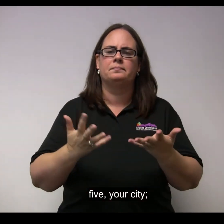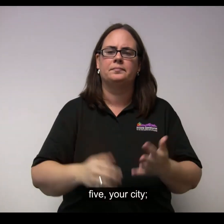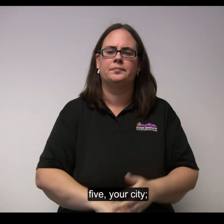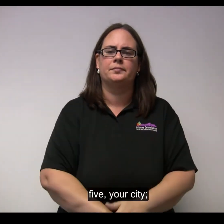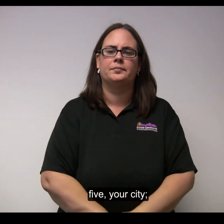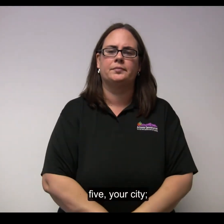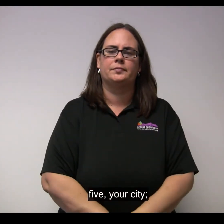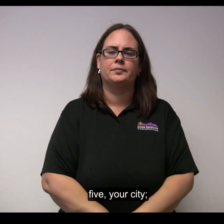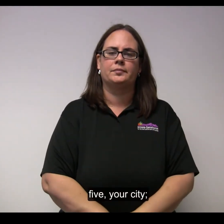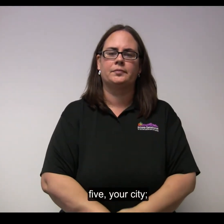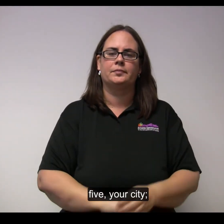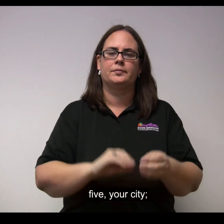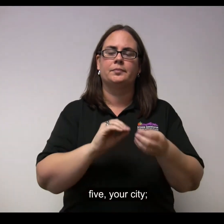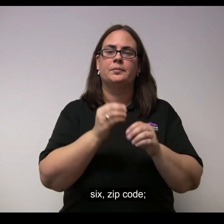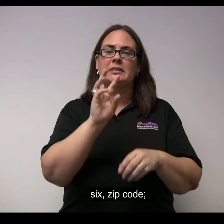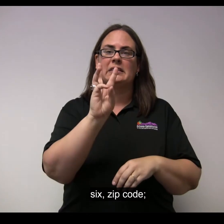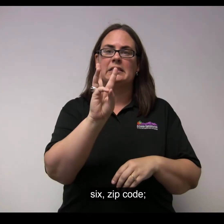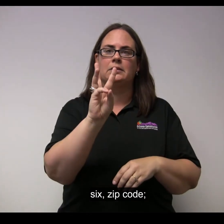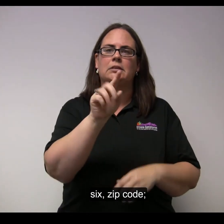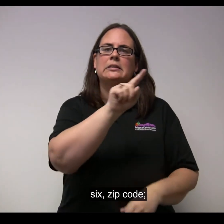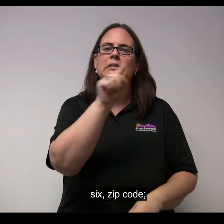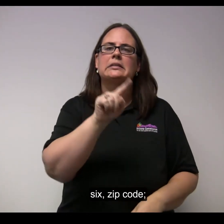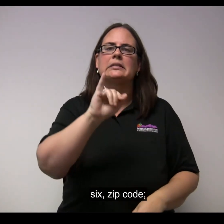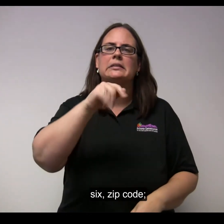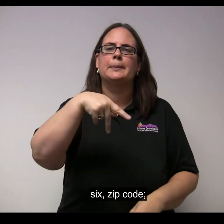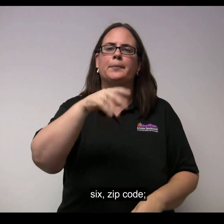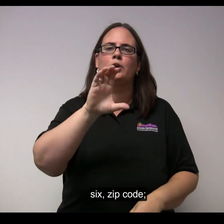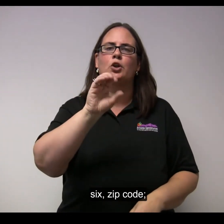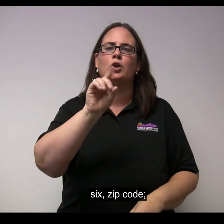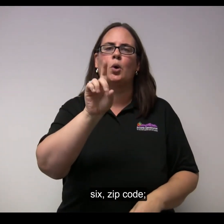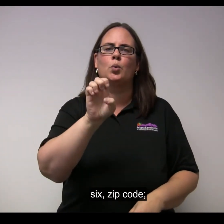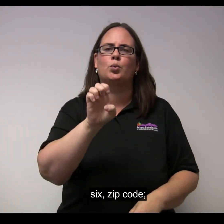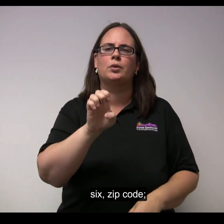5, your city. 6, zip code.